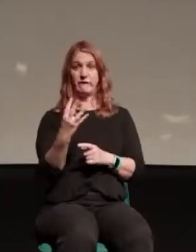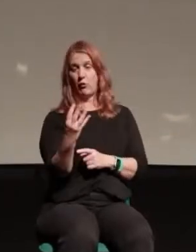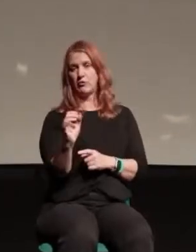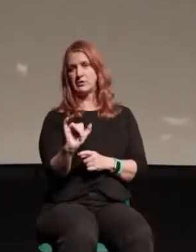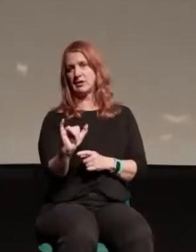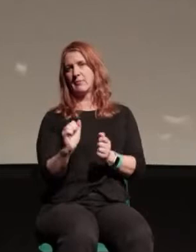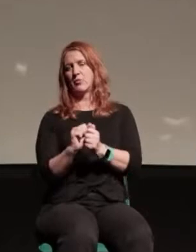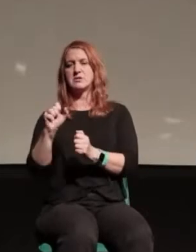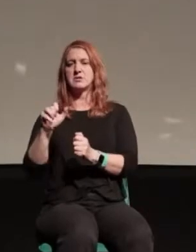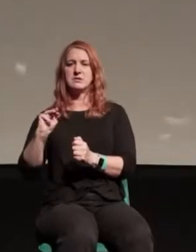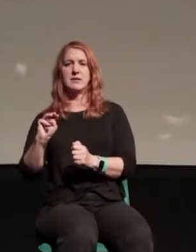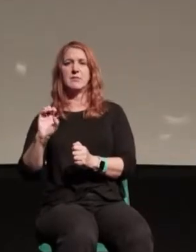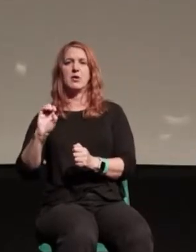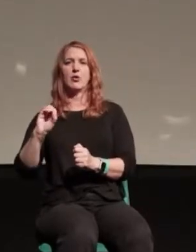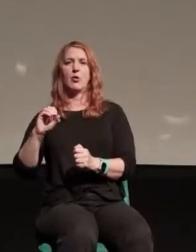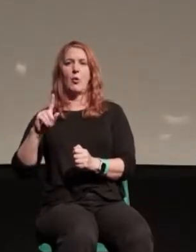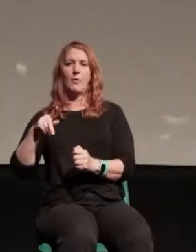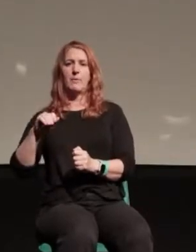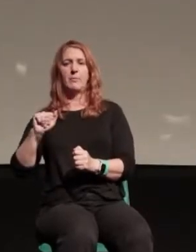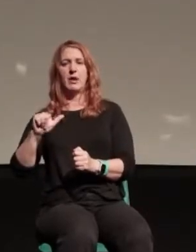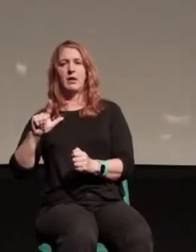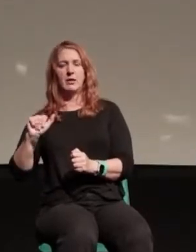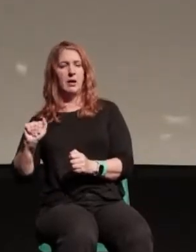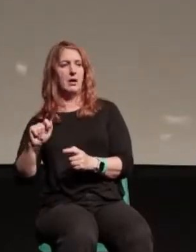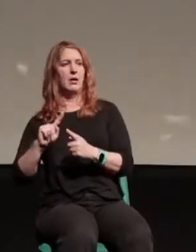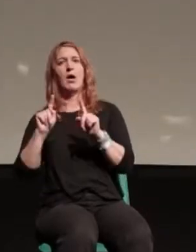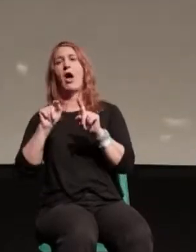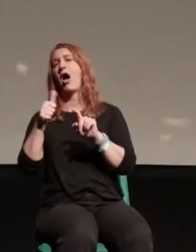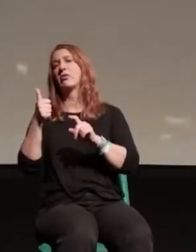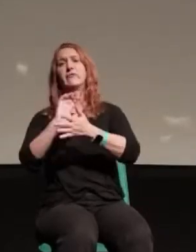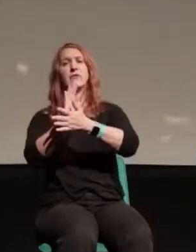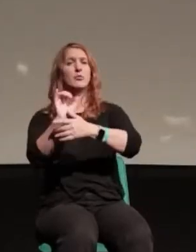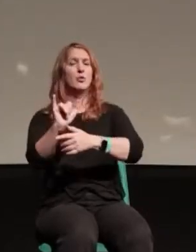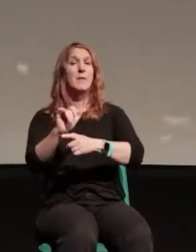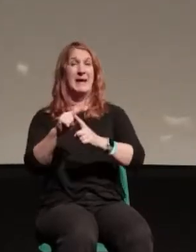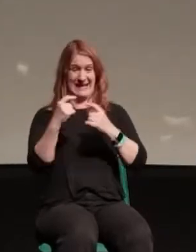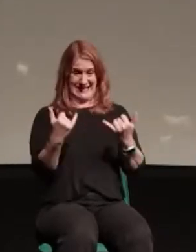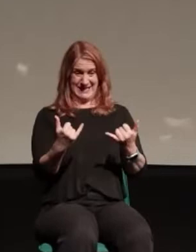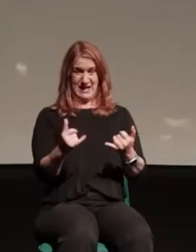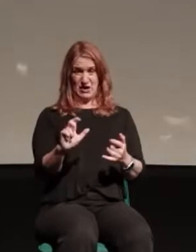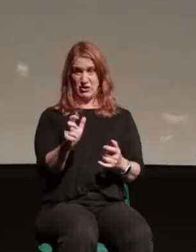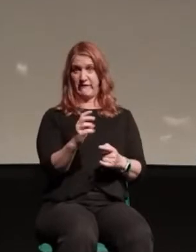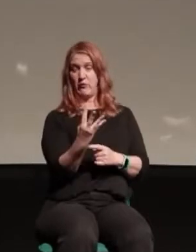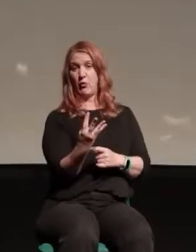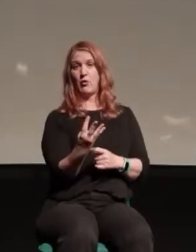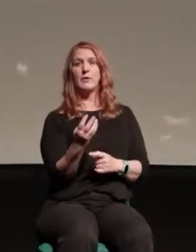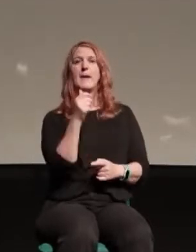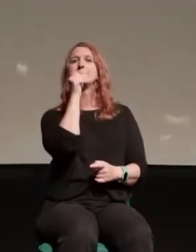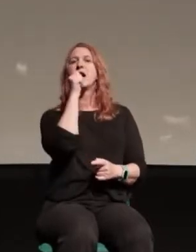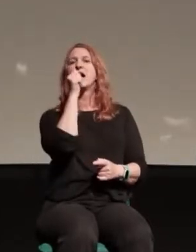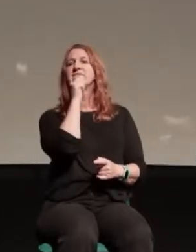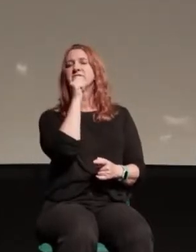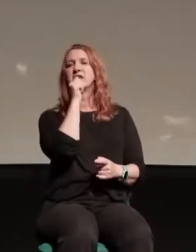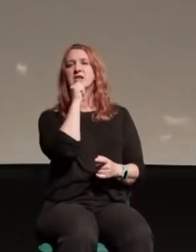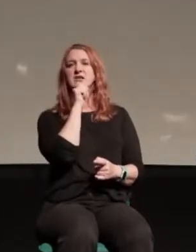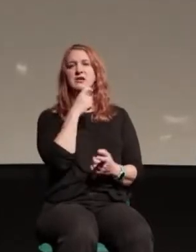thing with Sankofa Collective and Black Audio Film Collective Films. And today, Channel 4 is being privatized in the UK and no